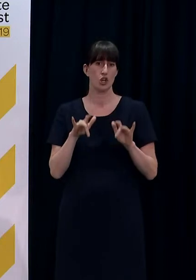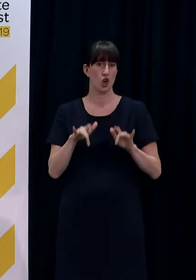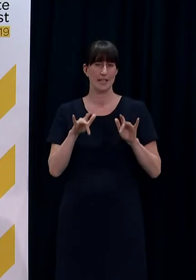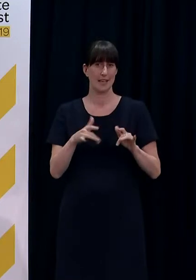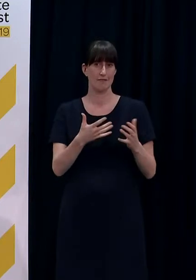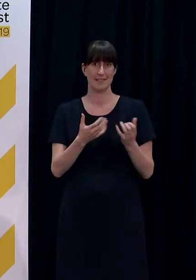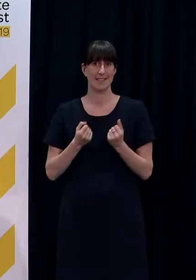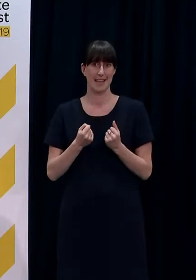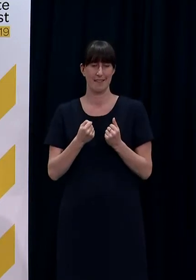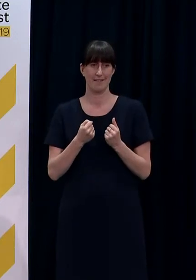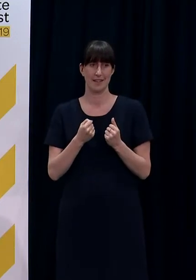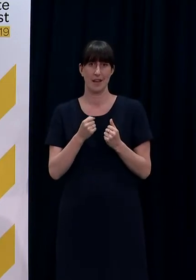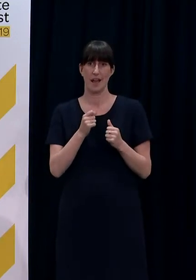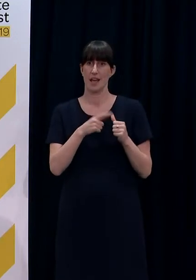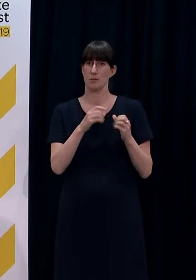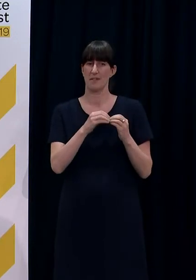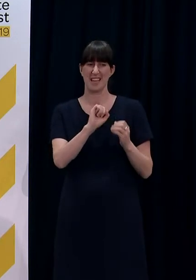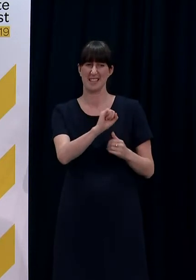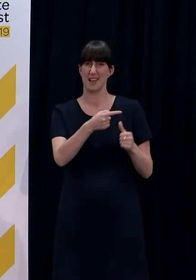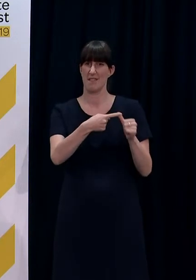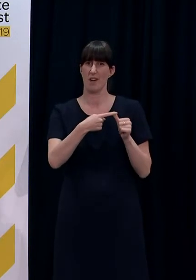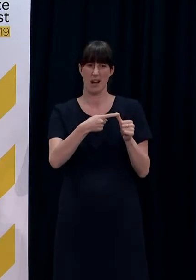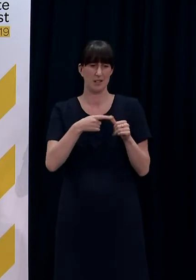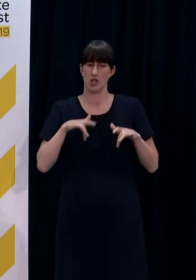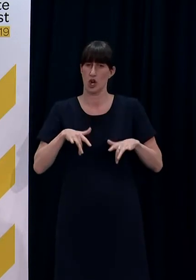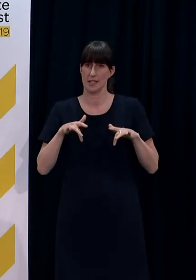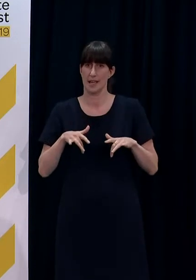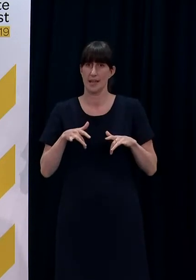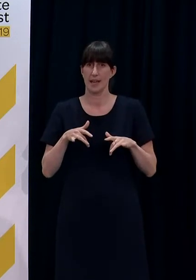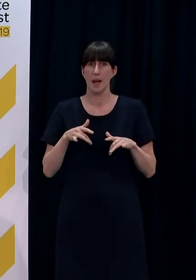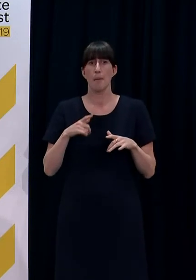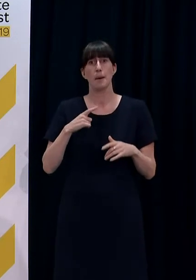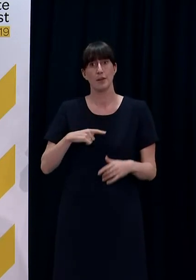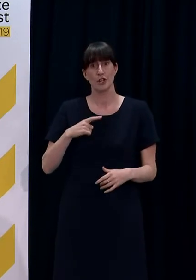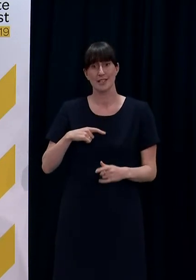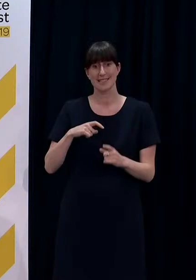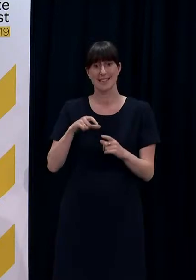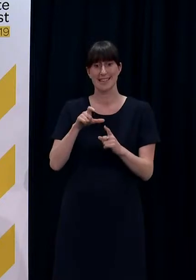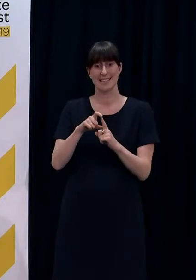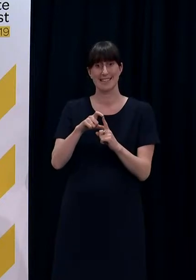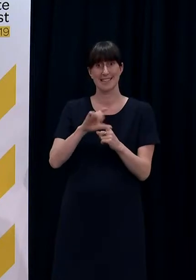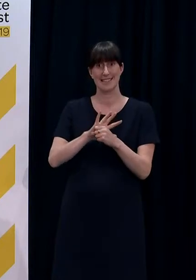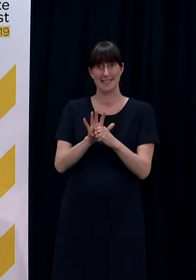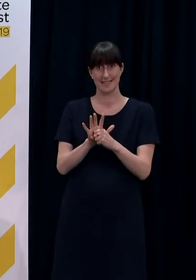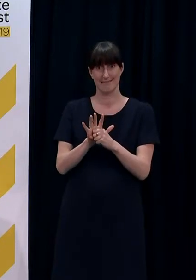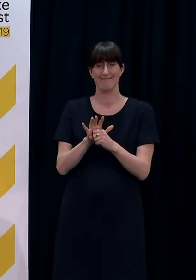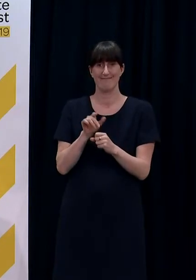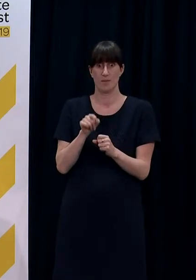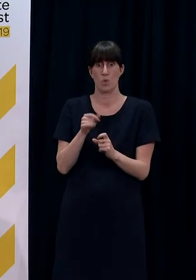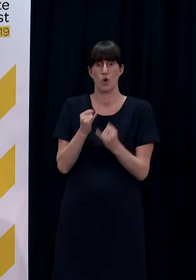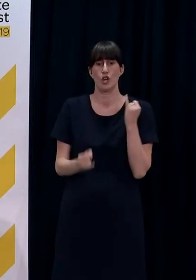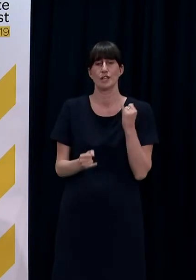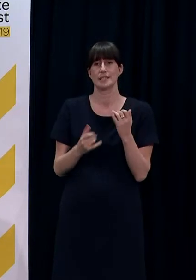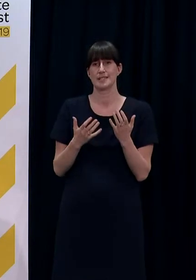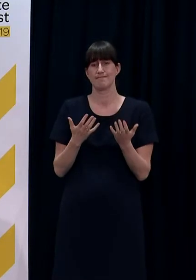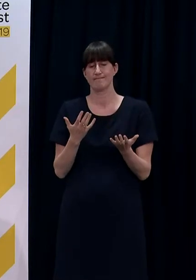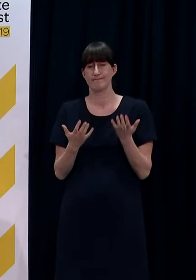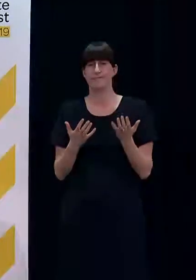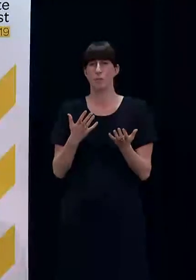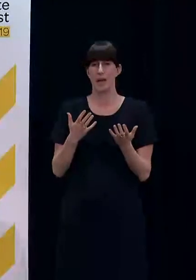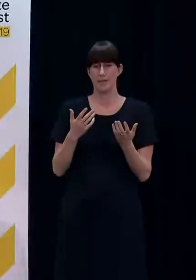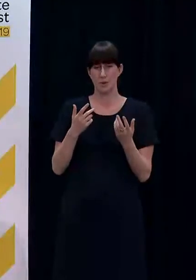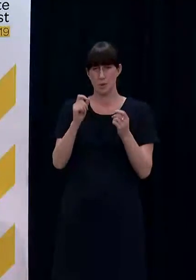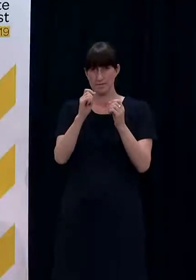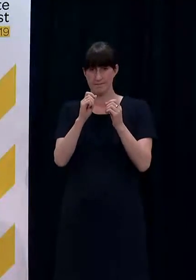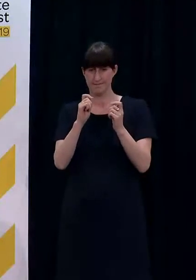Bloomfield, but I think that's a signal that in the Delta environment, we need to look again at all elements of the